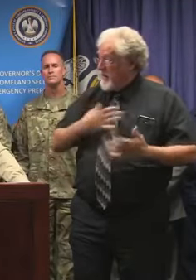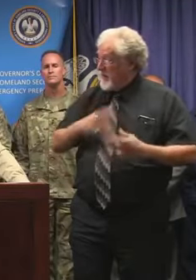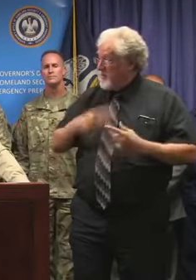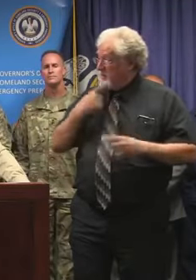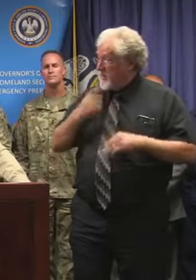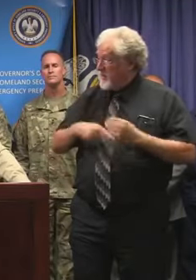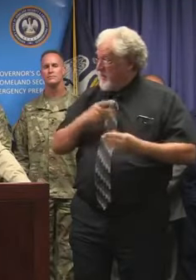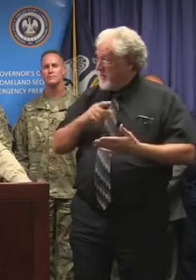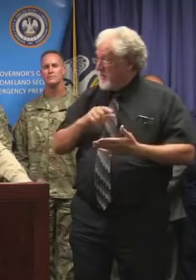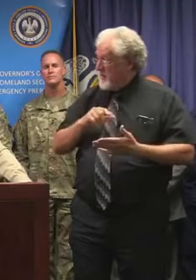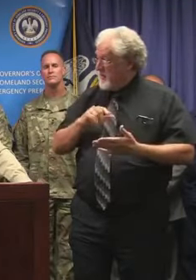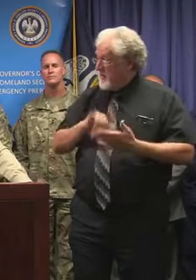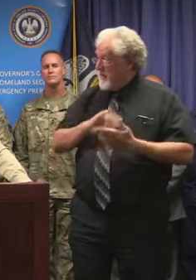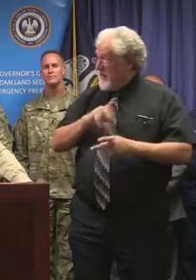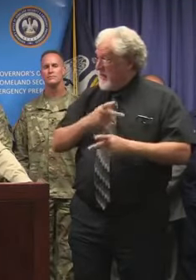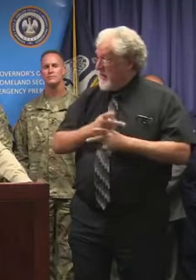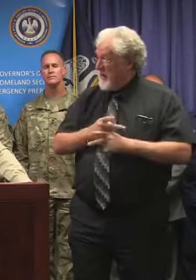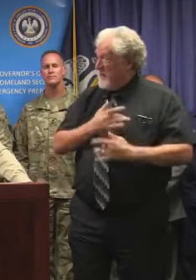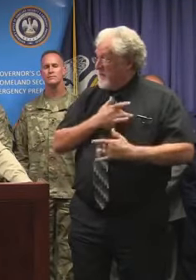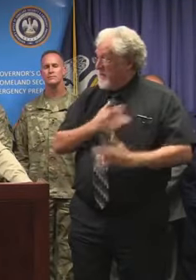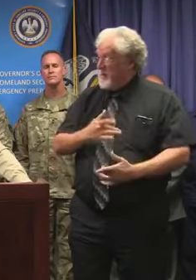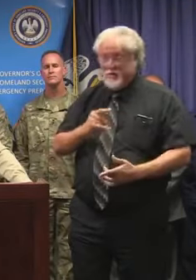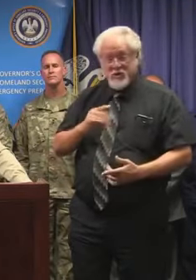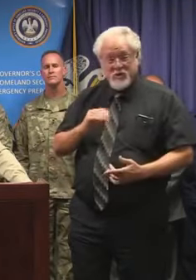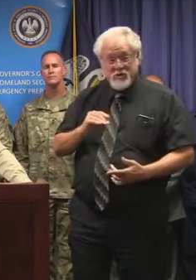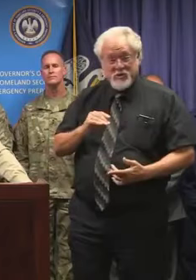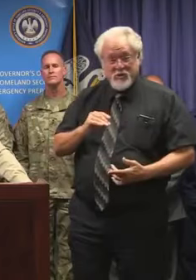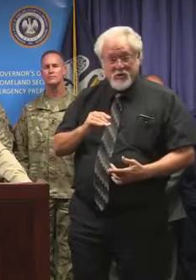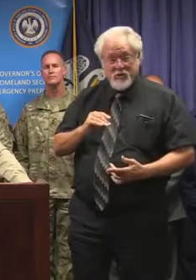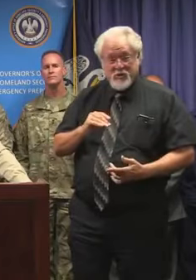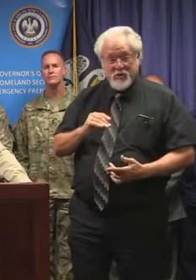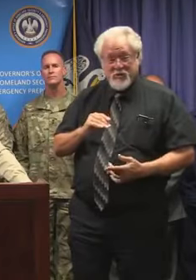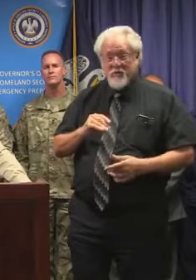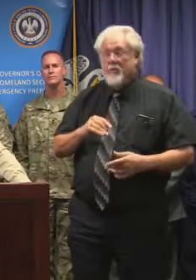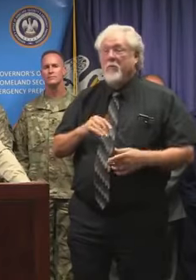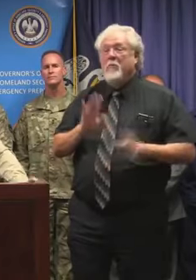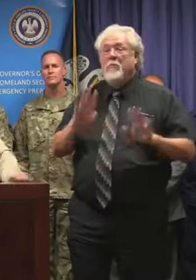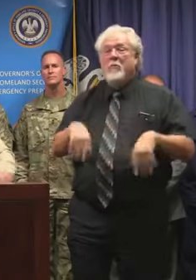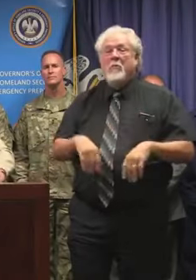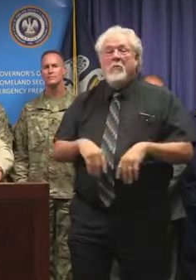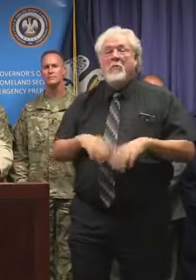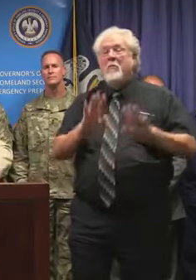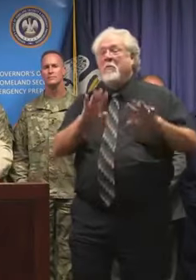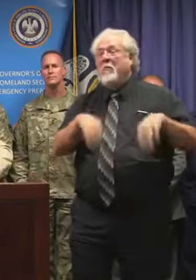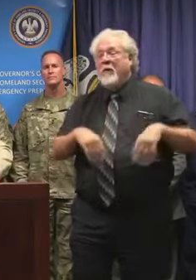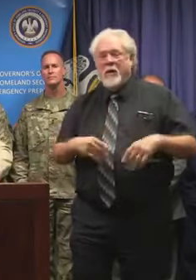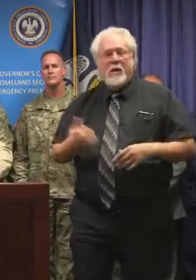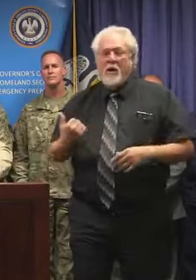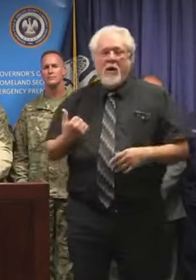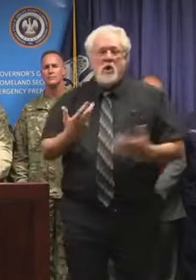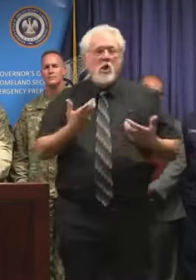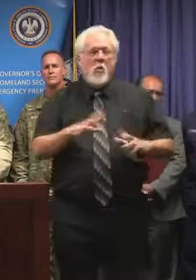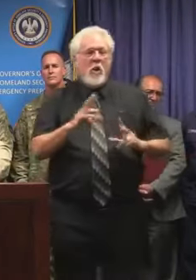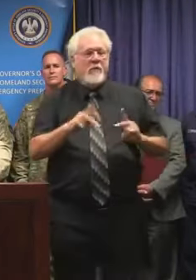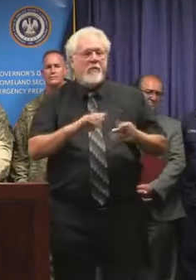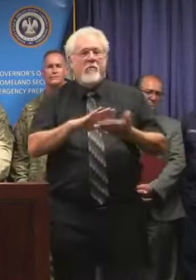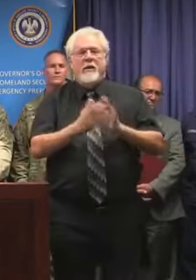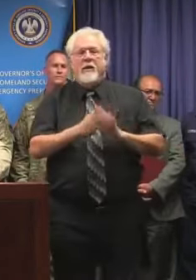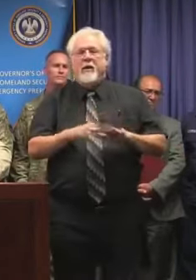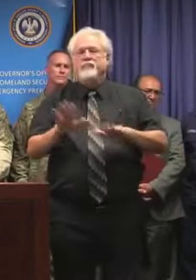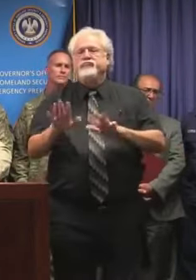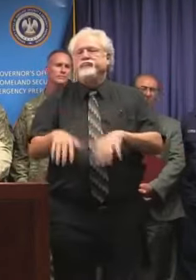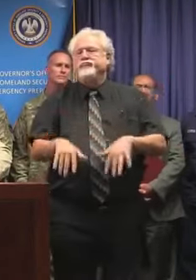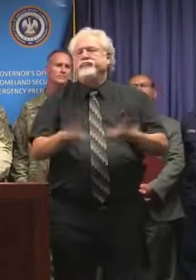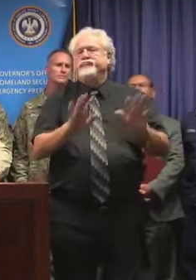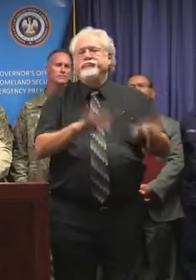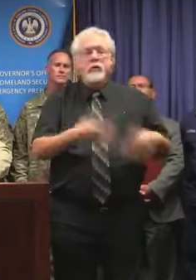people about the kind of tendency to fall into complacency? Well, we don't want people to be complacent, and we don't